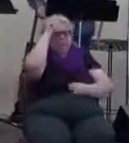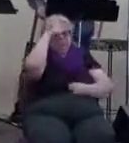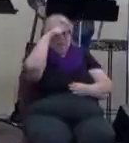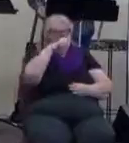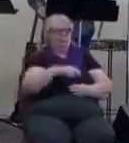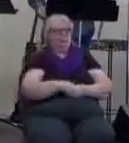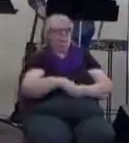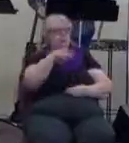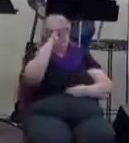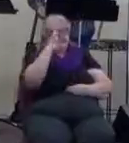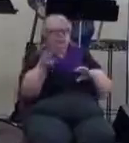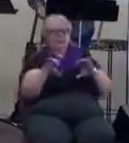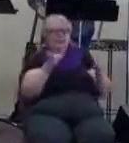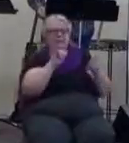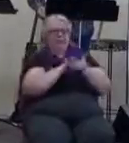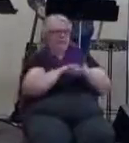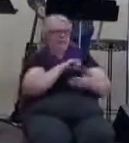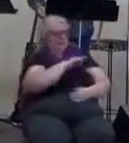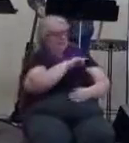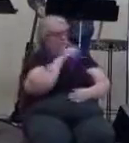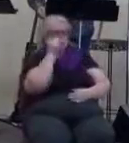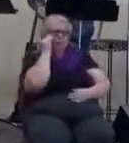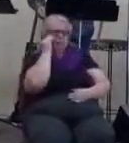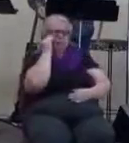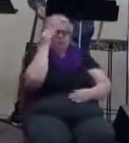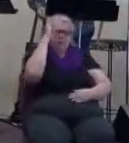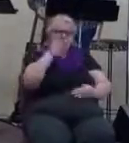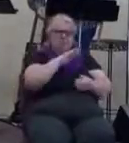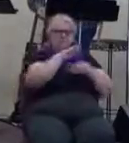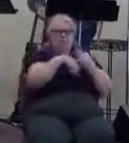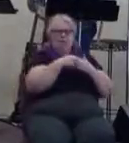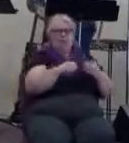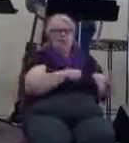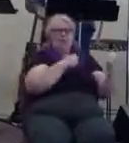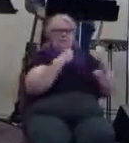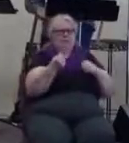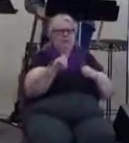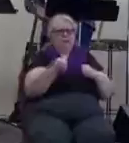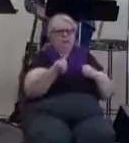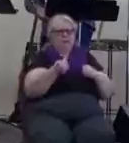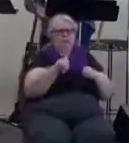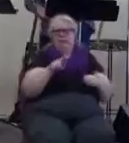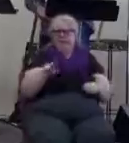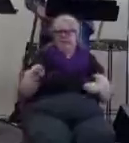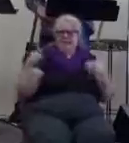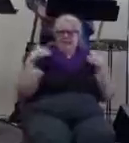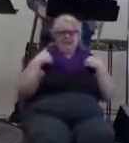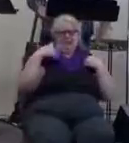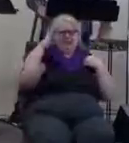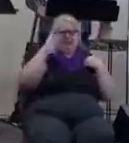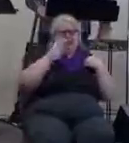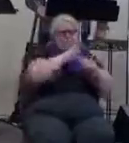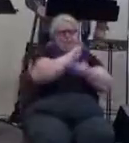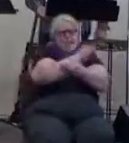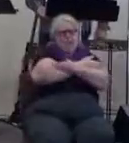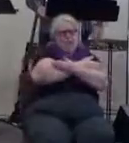He did that just so these guys would know there's a God Almighty. And these guys have the power of God all over